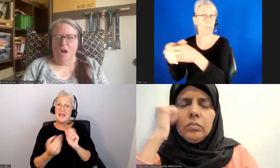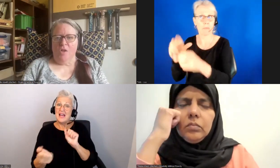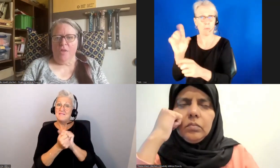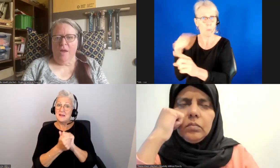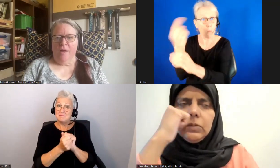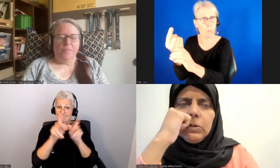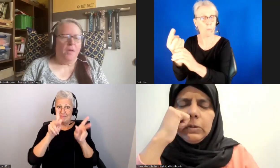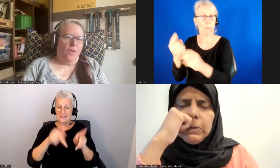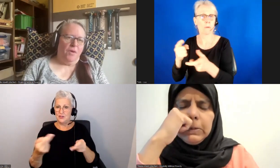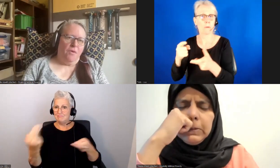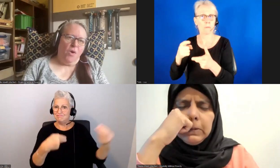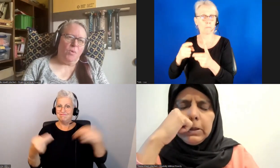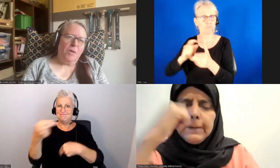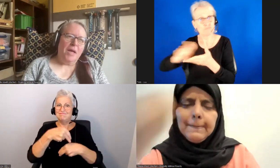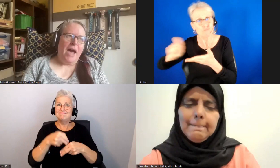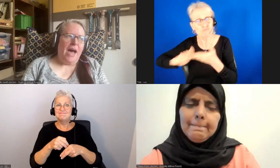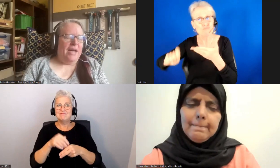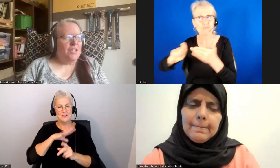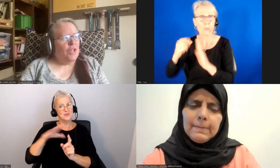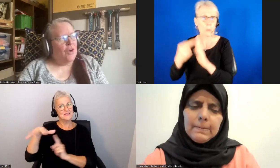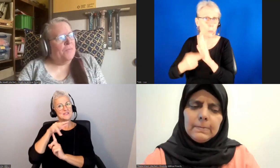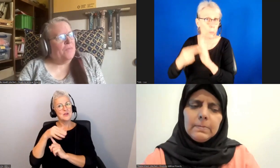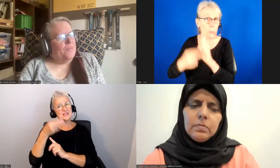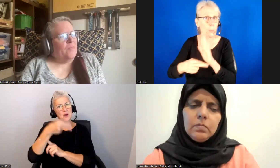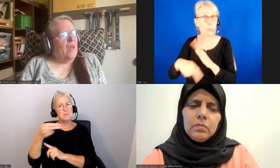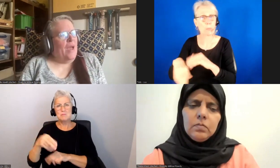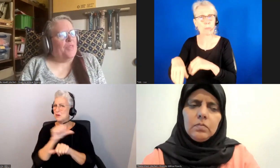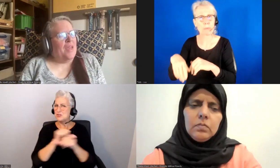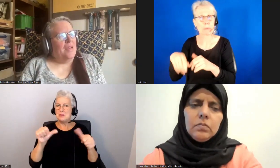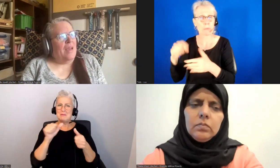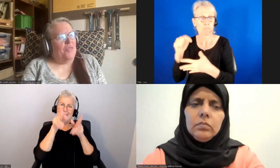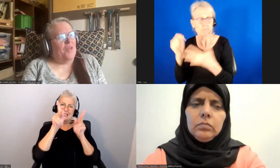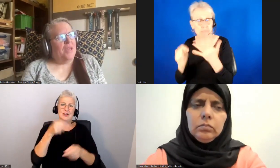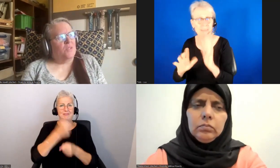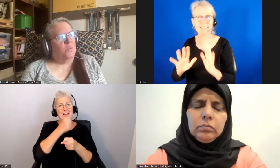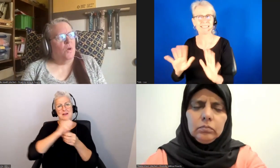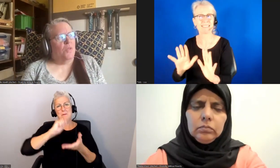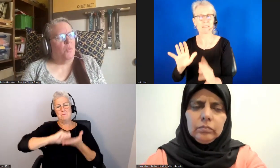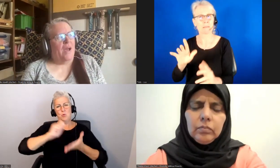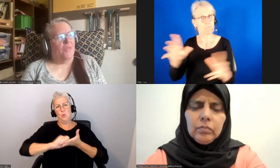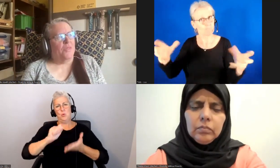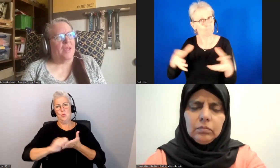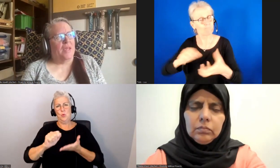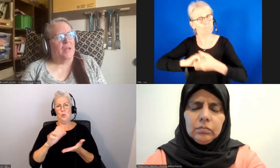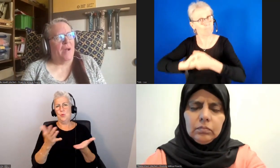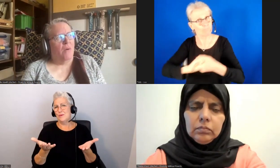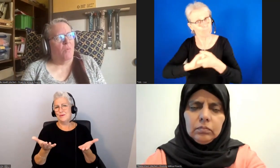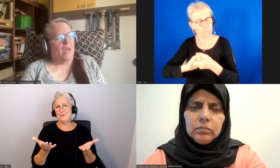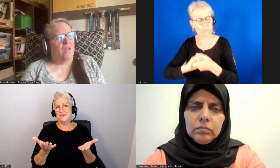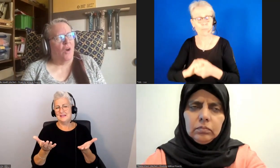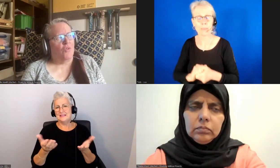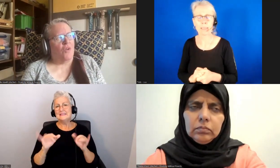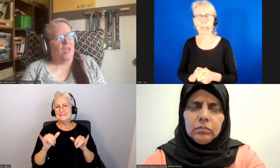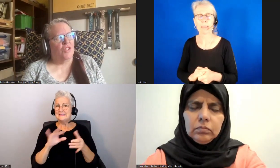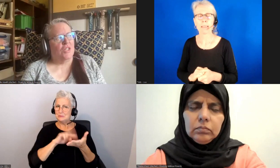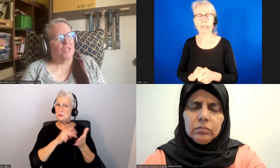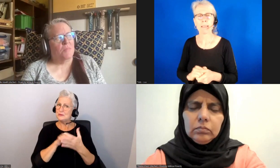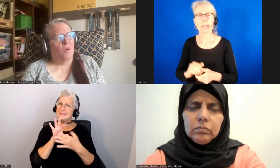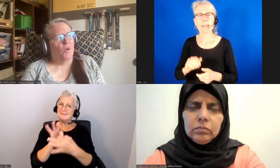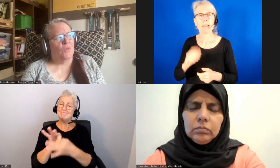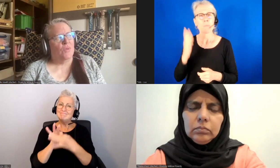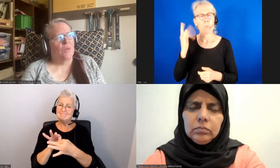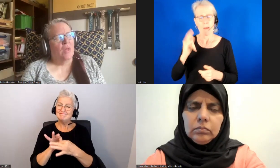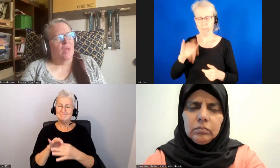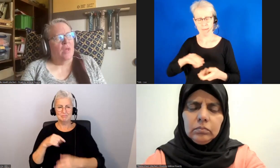bureaucrats on their own. And I think it's worthwhile thinking about why co-creation